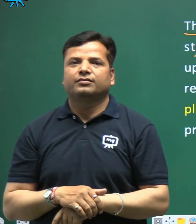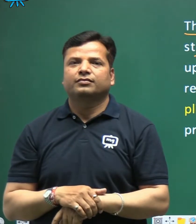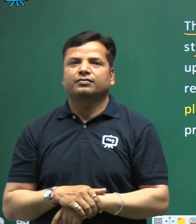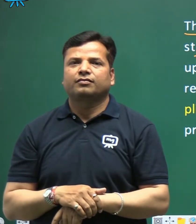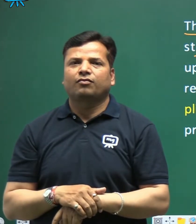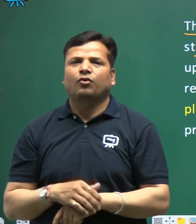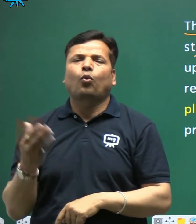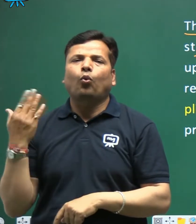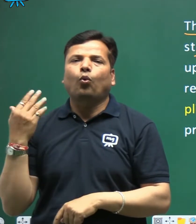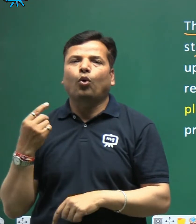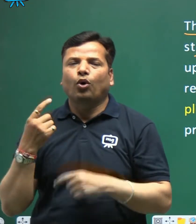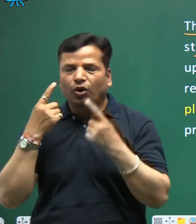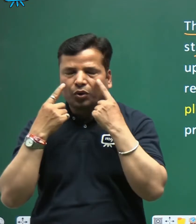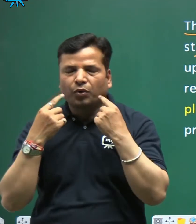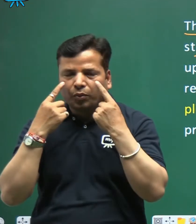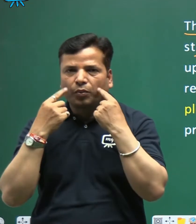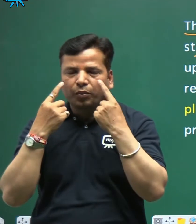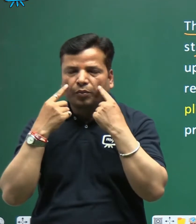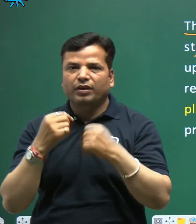was weeping,